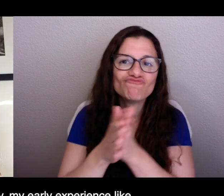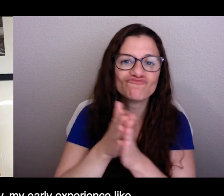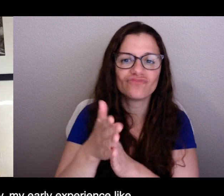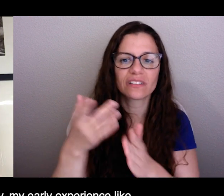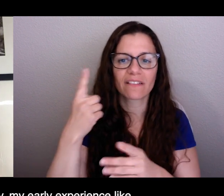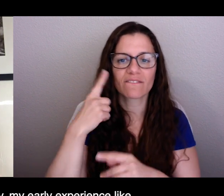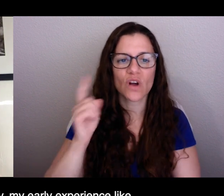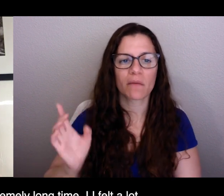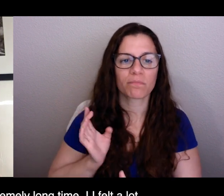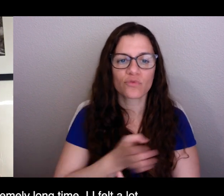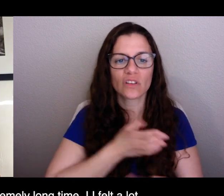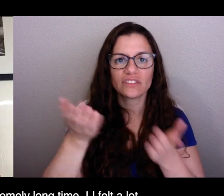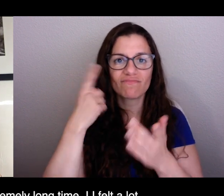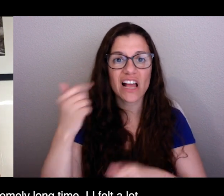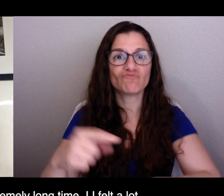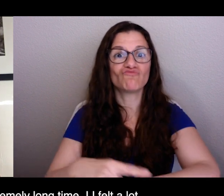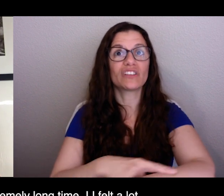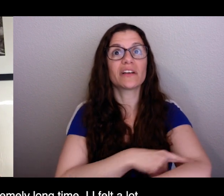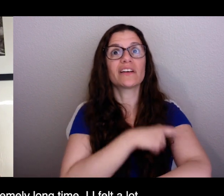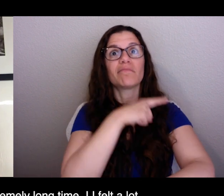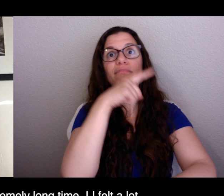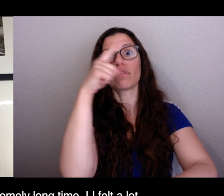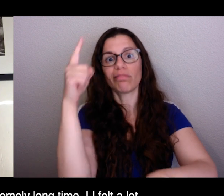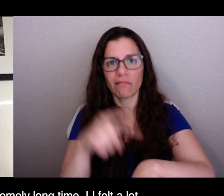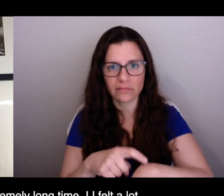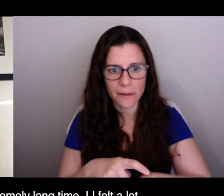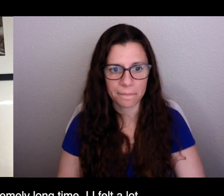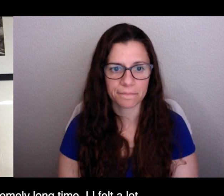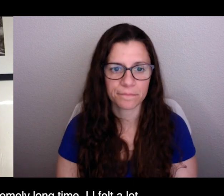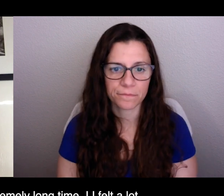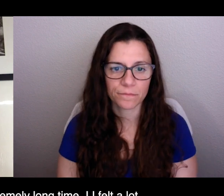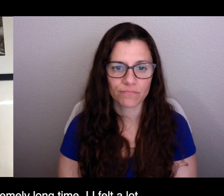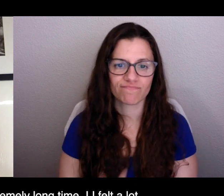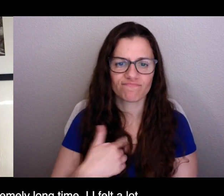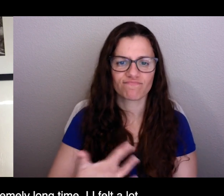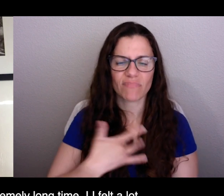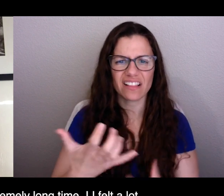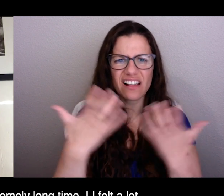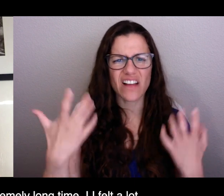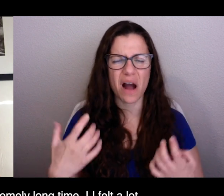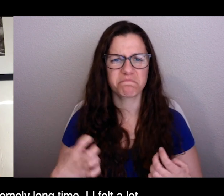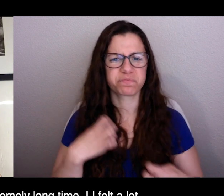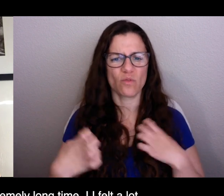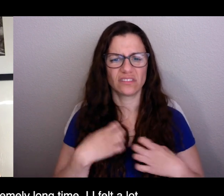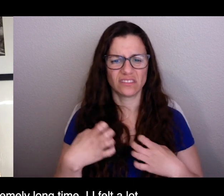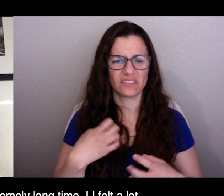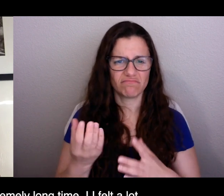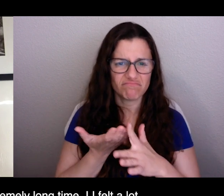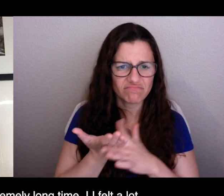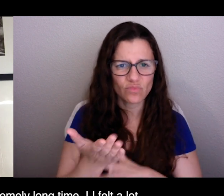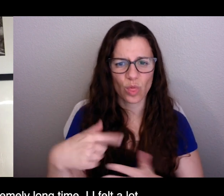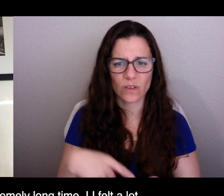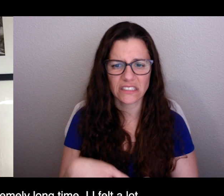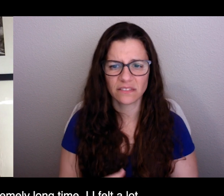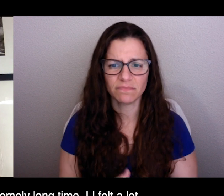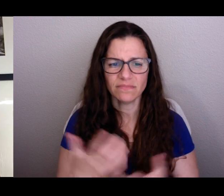had for board service for an extremely long time. I felt a lot of emotion going